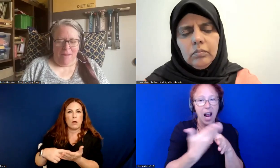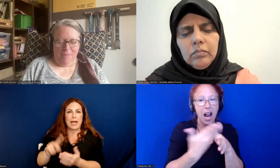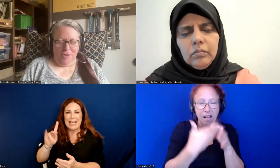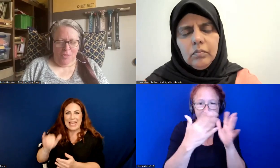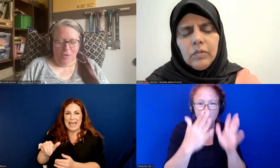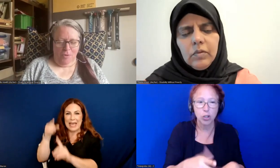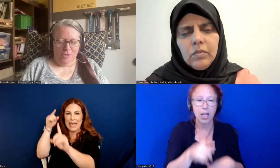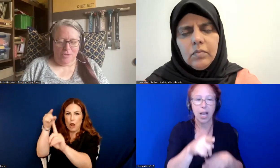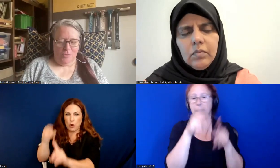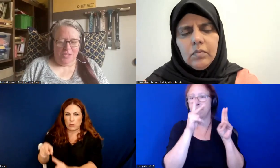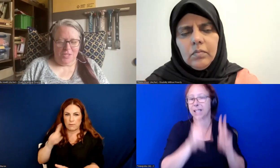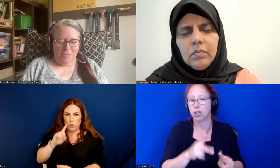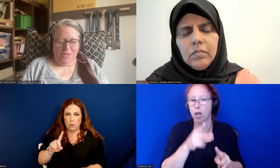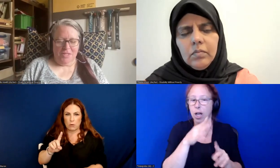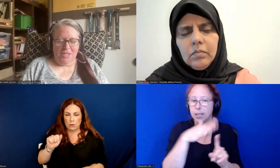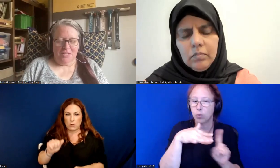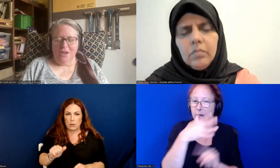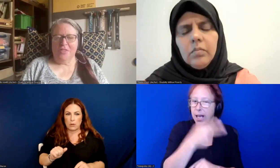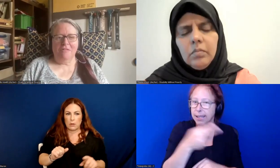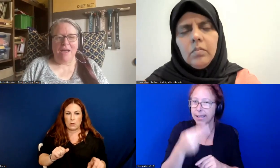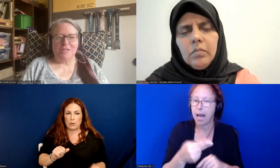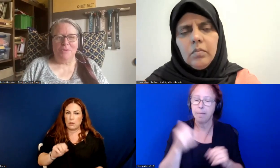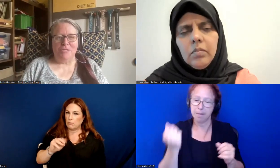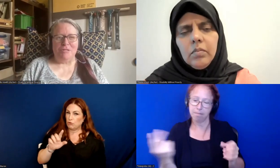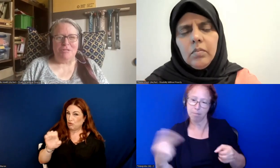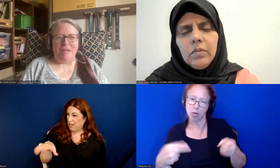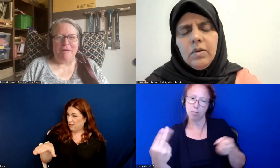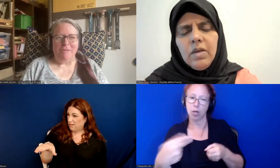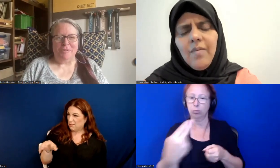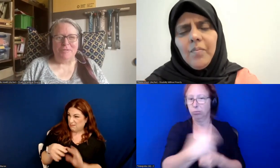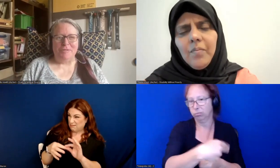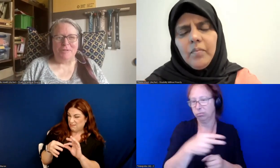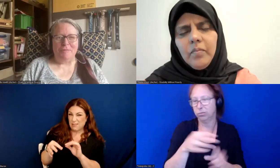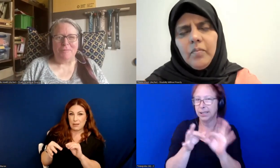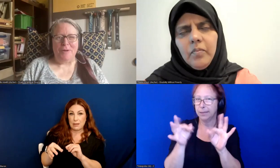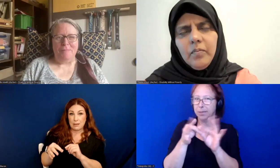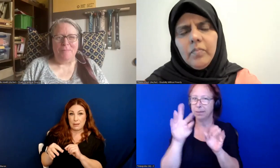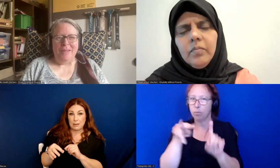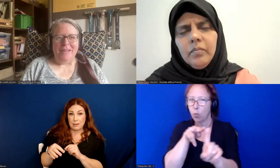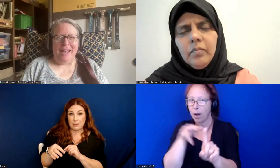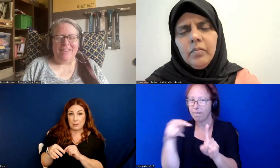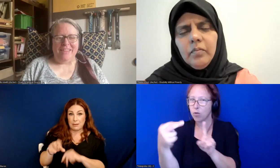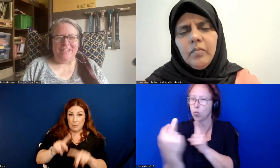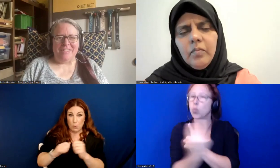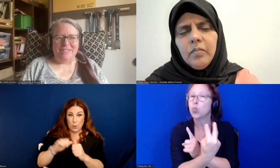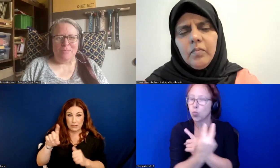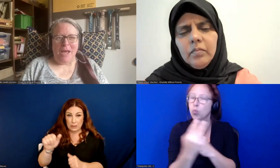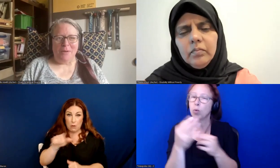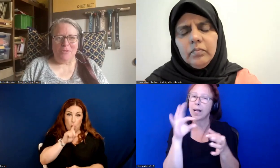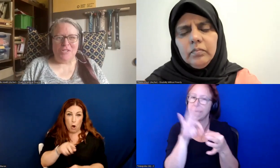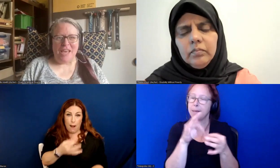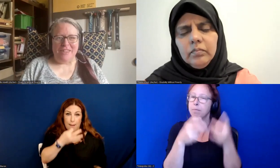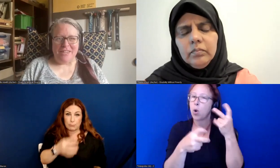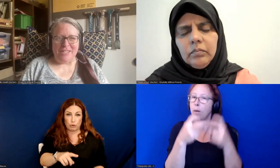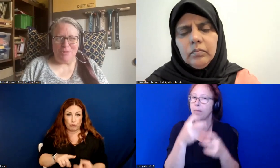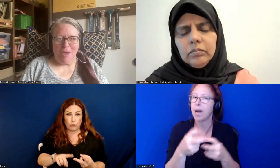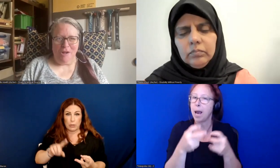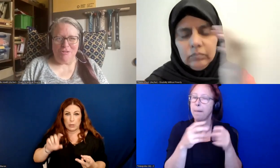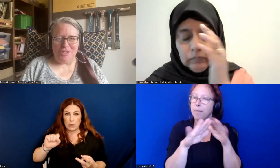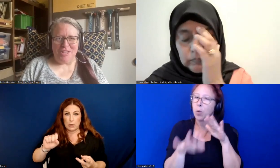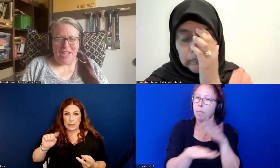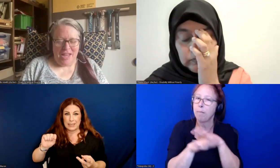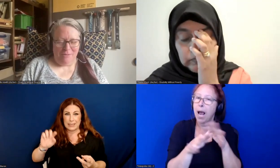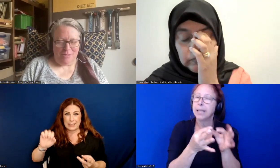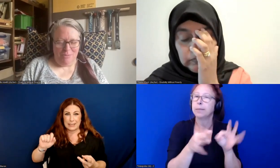also say, Rabia, that persons with disabilities are experts and Yep. stakeholders. So I think there's some language there that needs